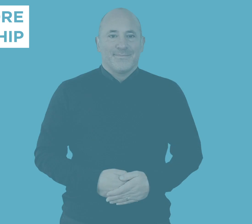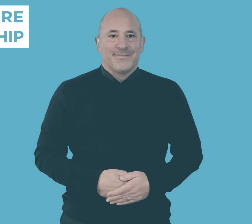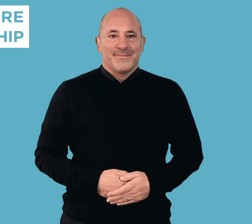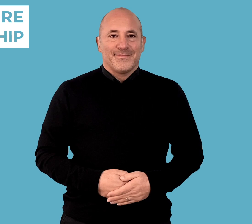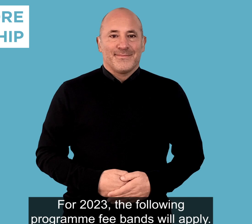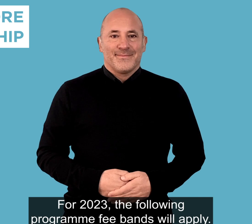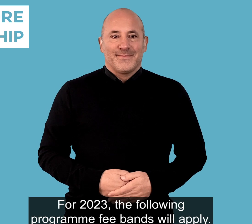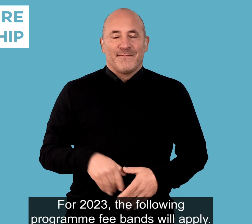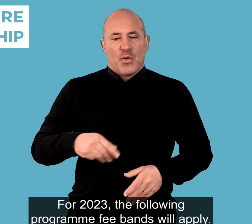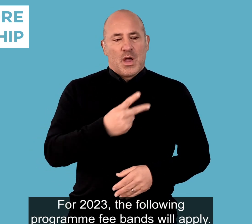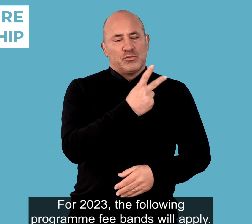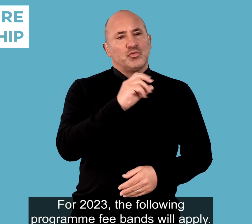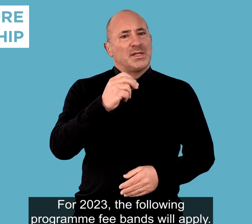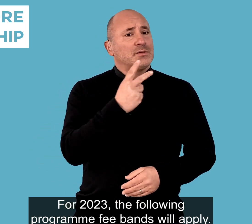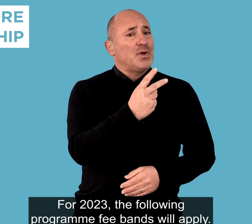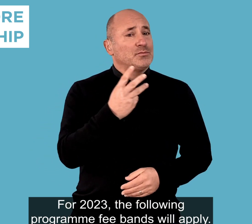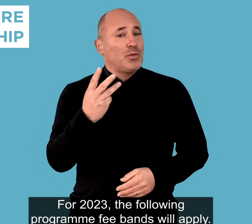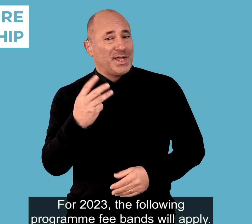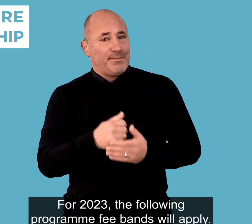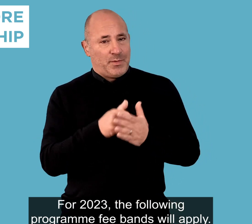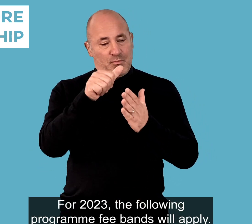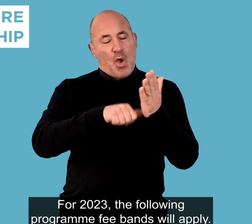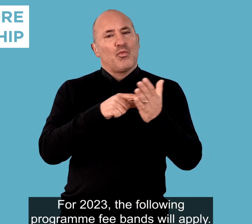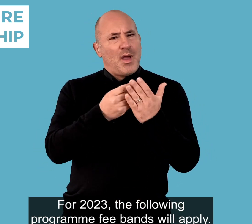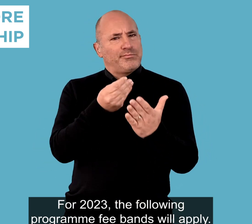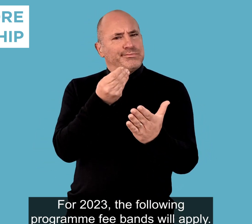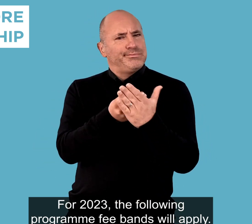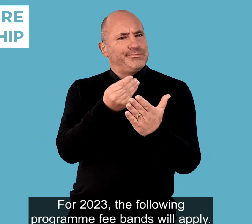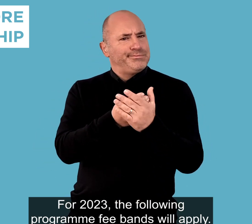For 2023, the following programme fee bans will apply.